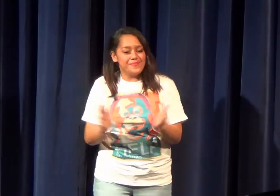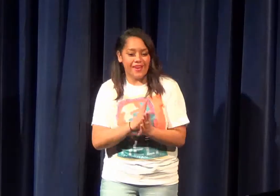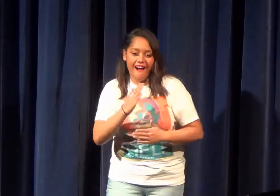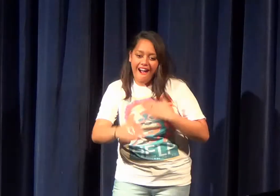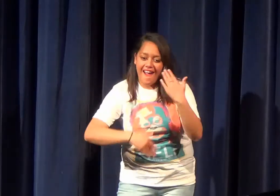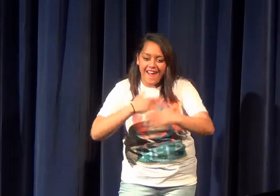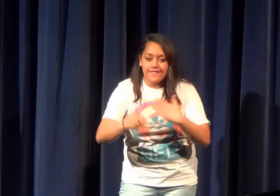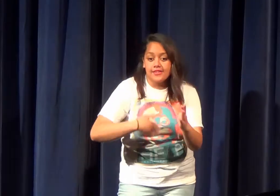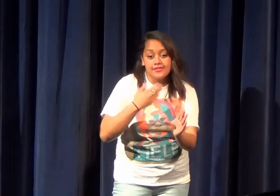There were plenty of them.